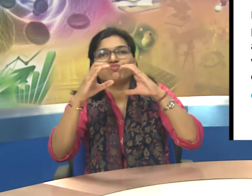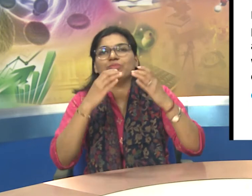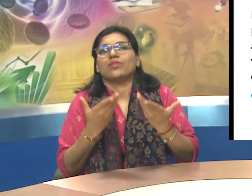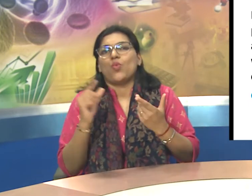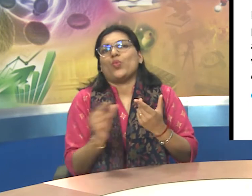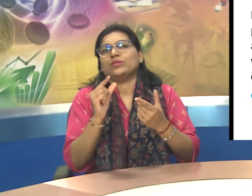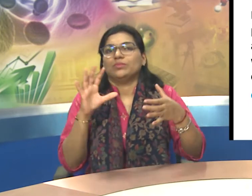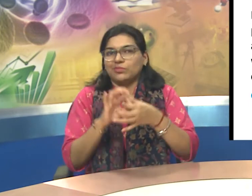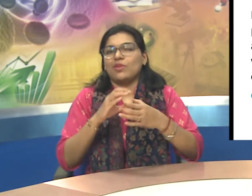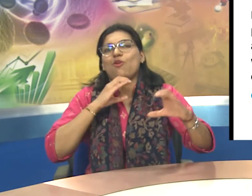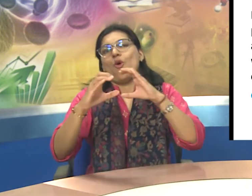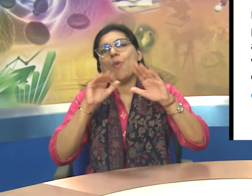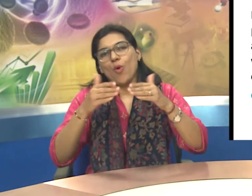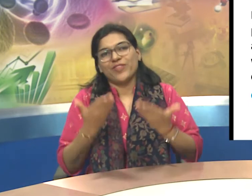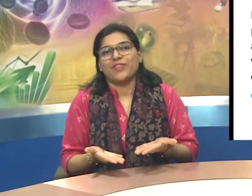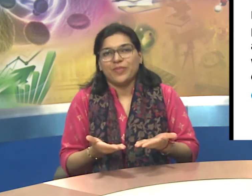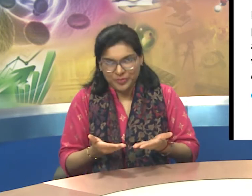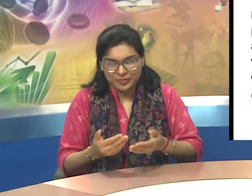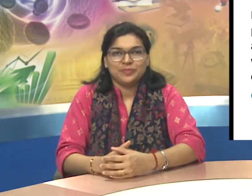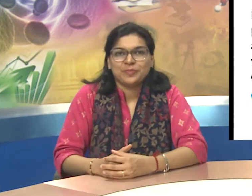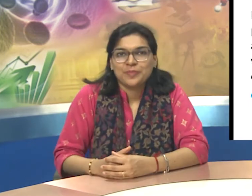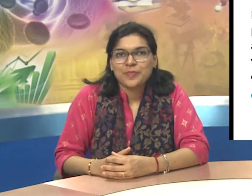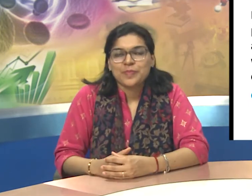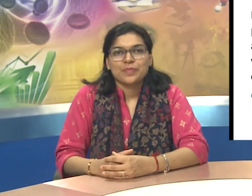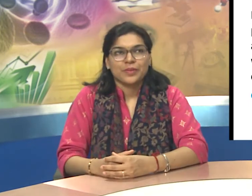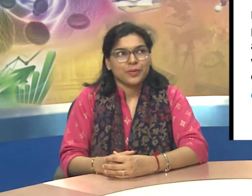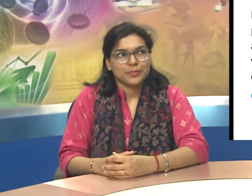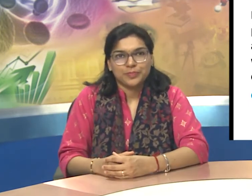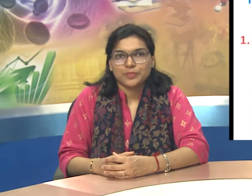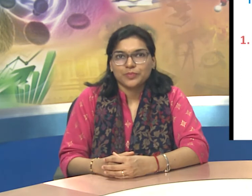conference can also see the picture